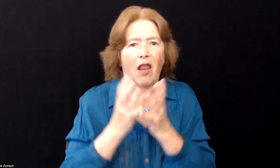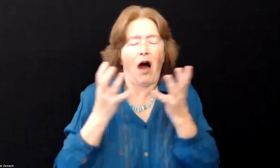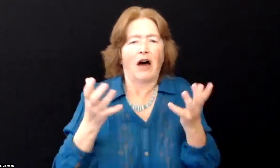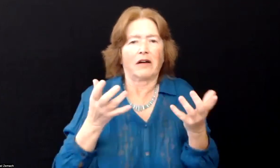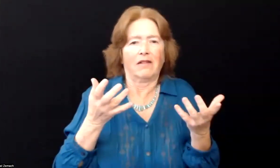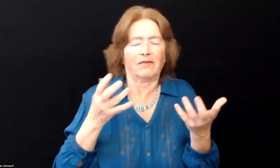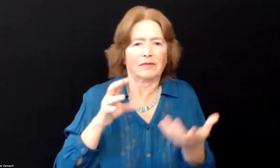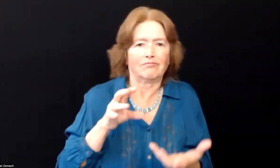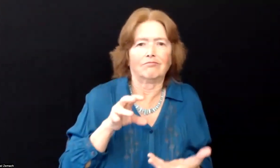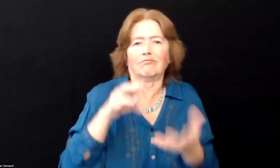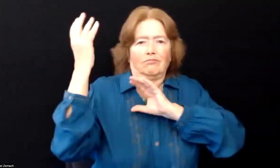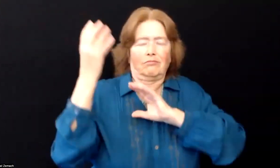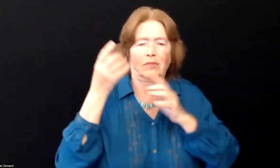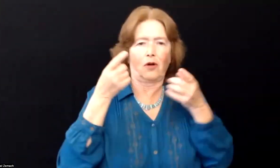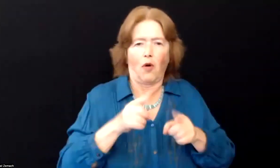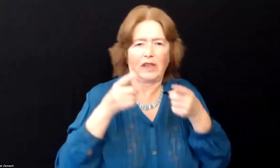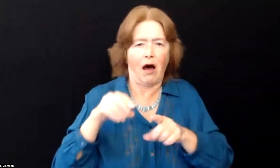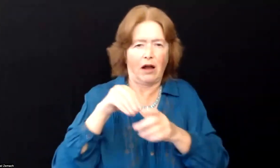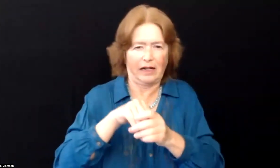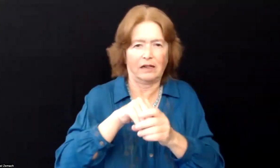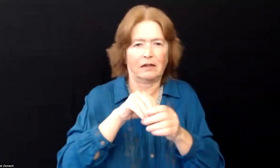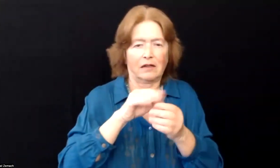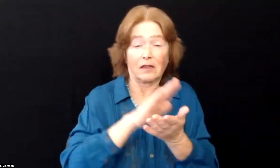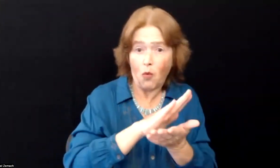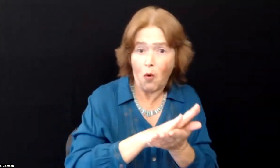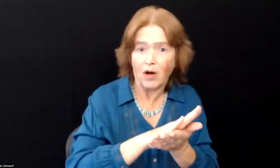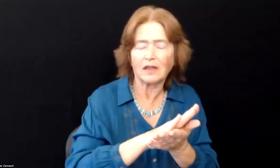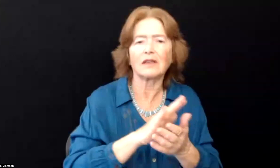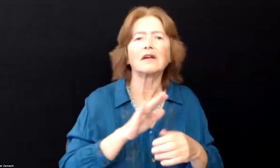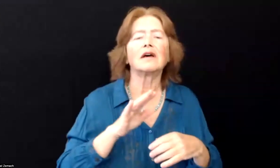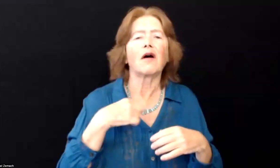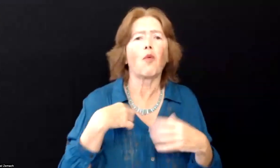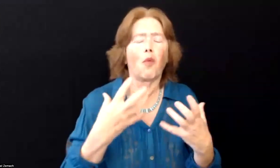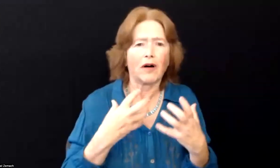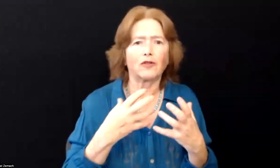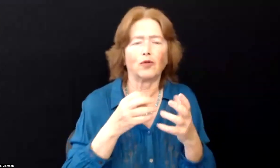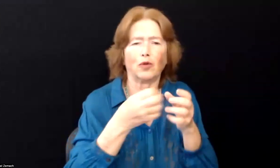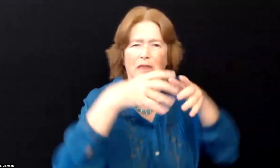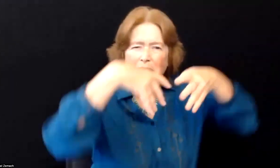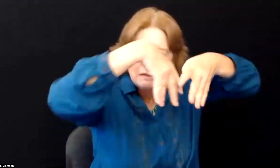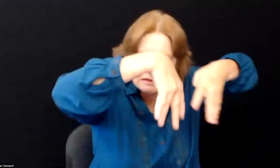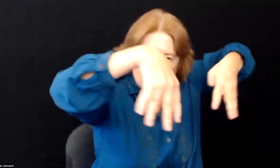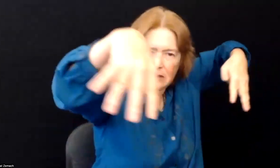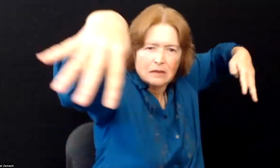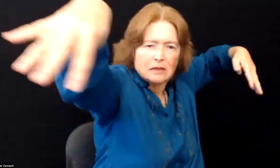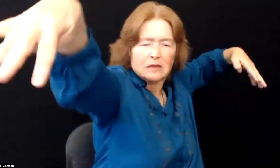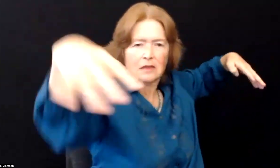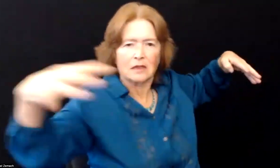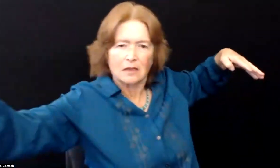really not the case. There's a lot that I saw going on in the schools, and I really wanted to